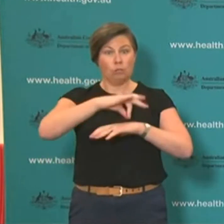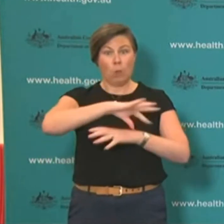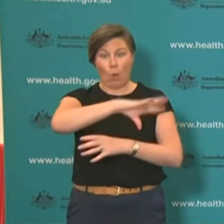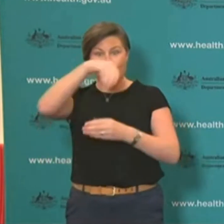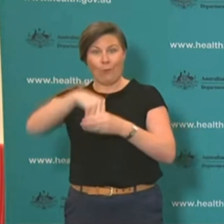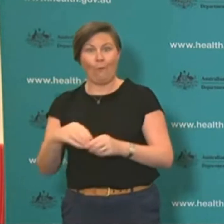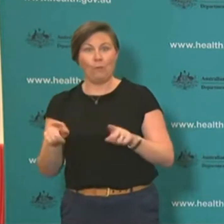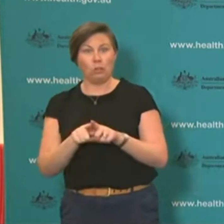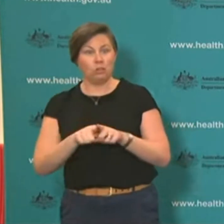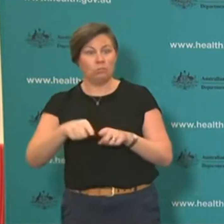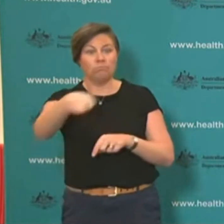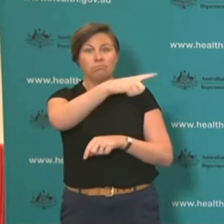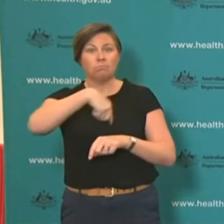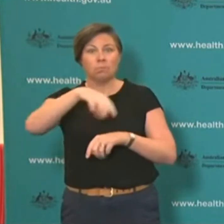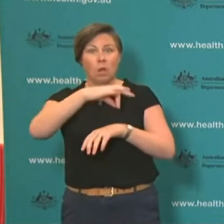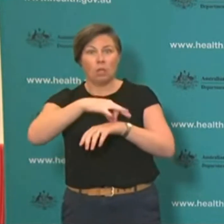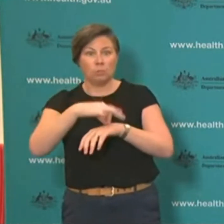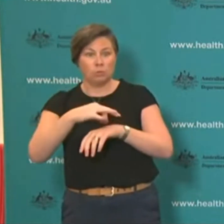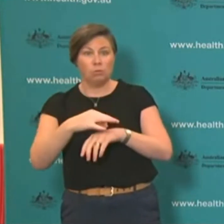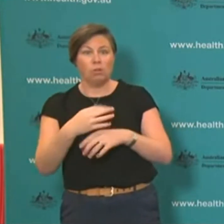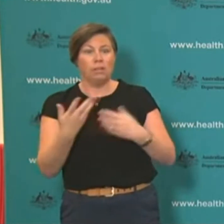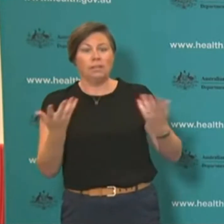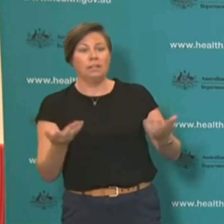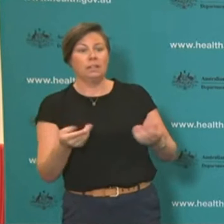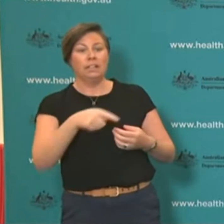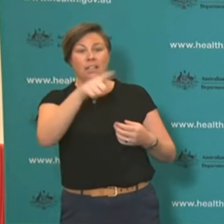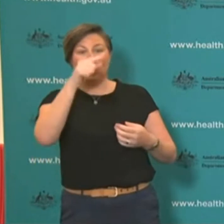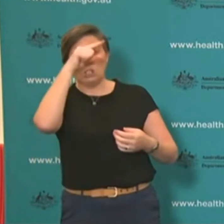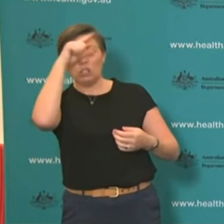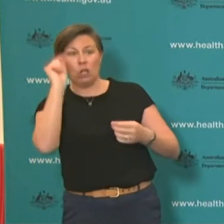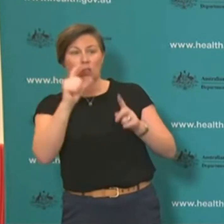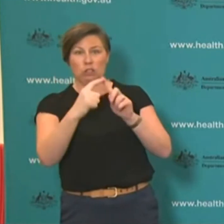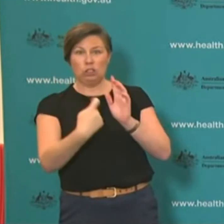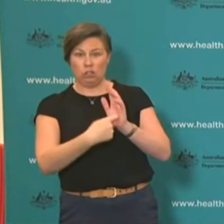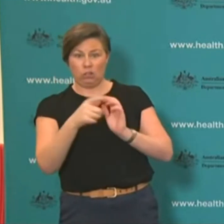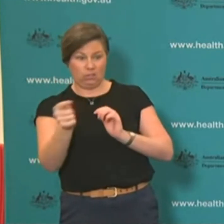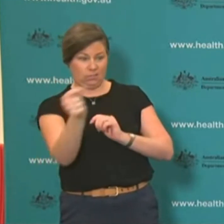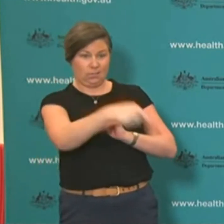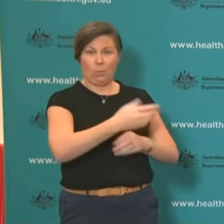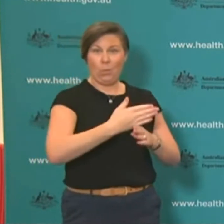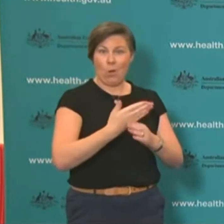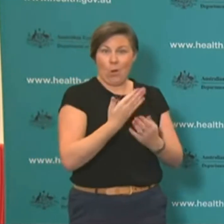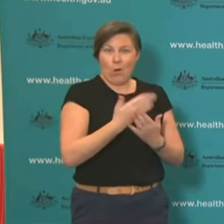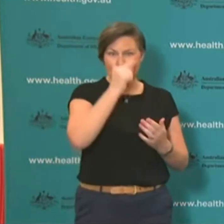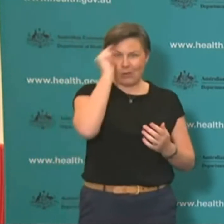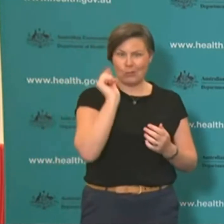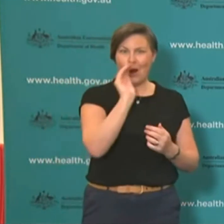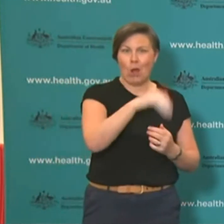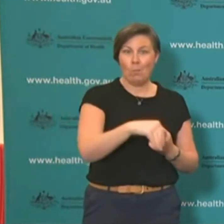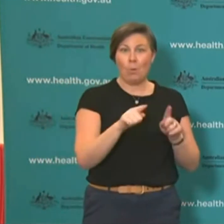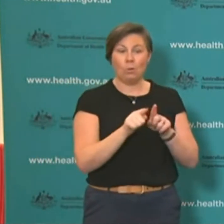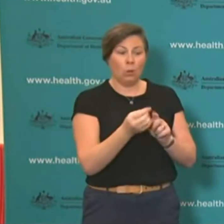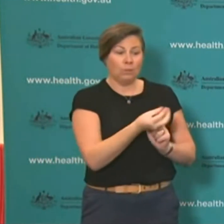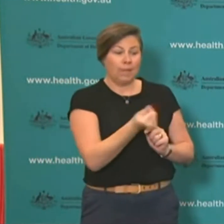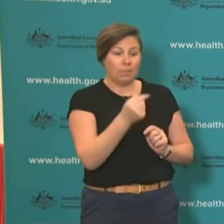Victoria offering support, both by sending their geriatric services into residential aged care facilities and also receiving